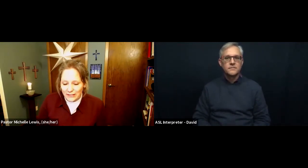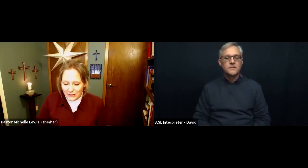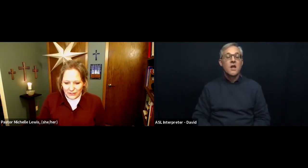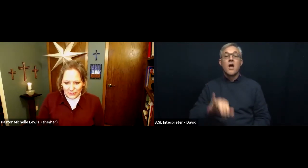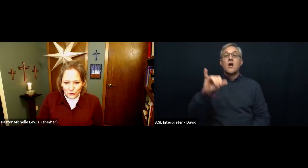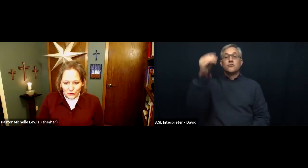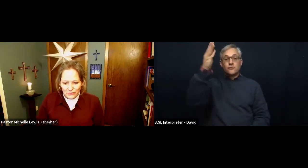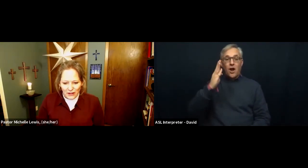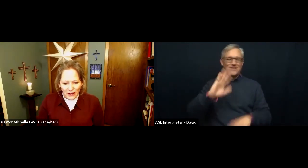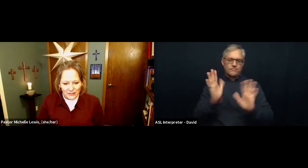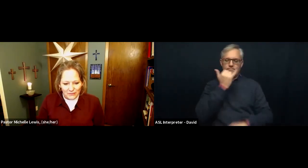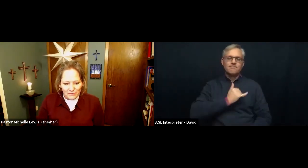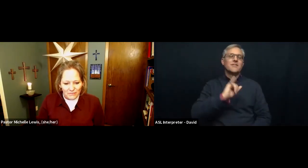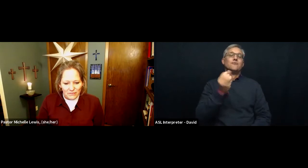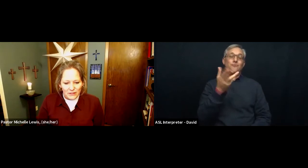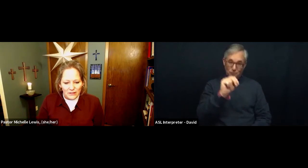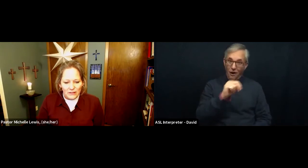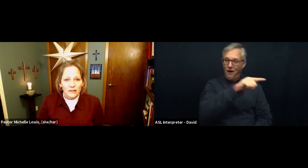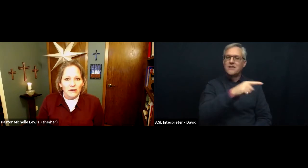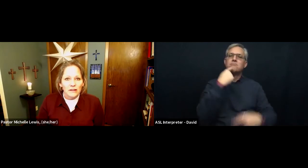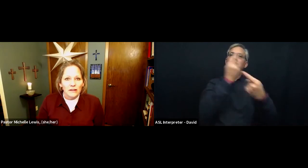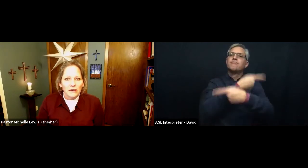John declares the truth of God,